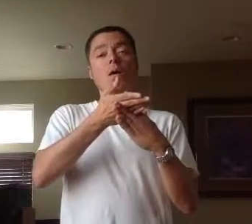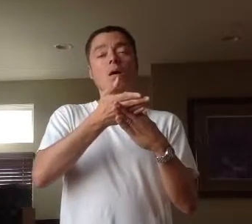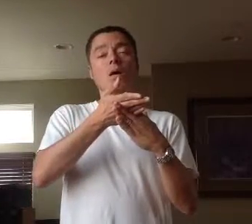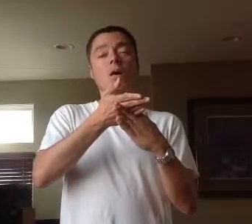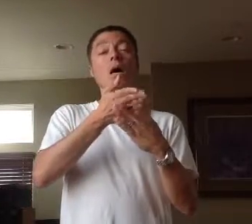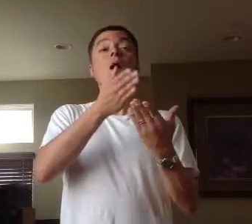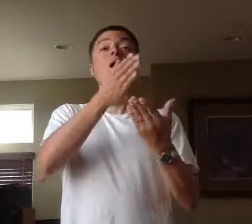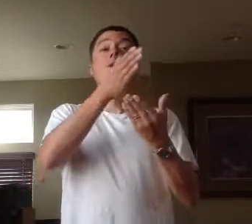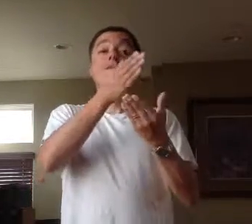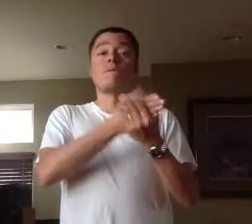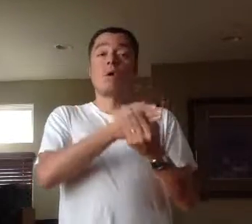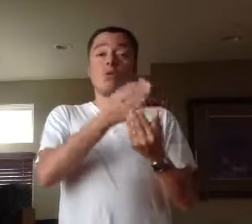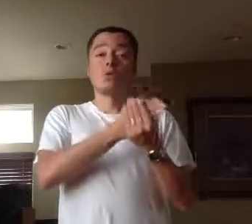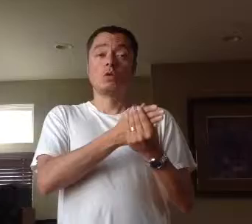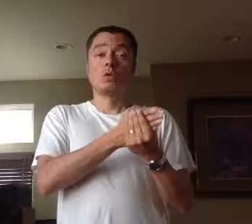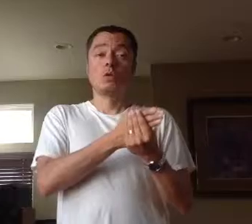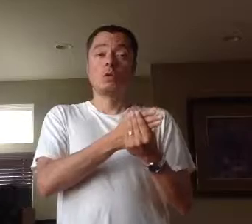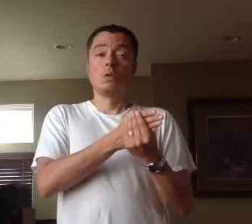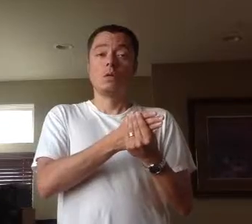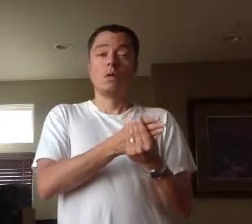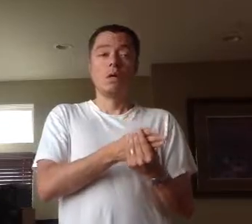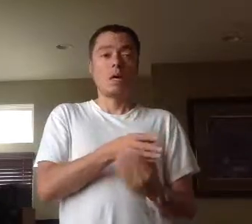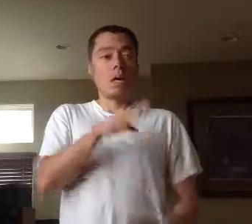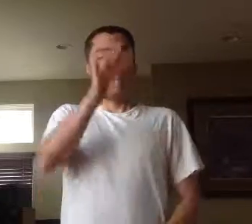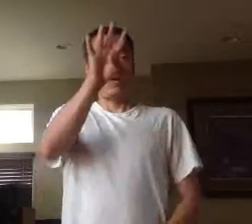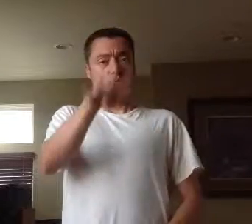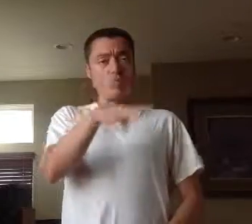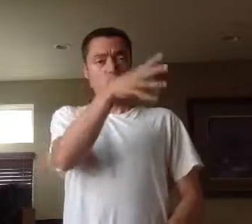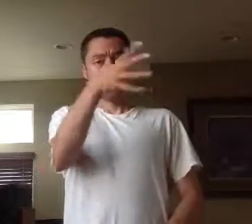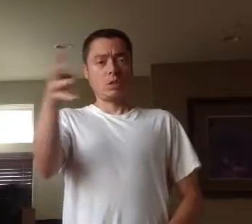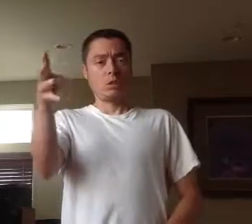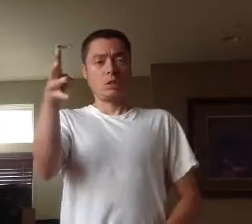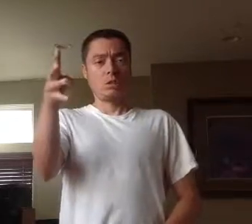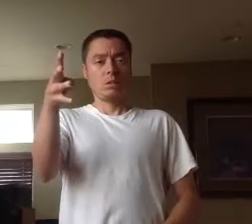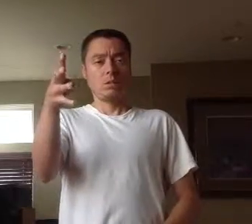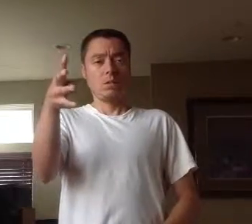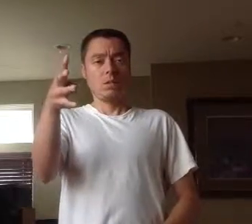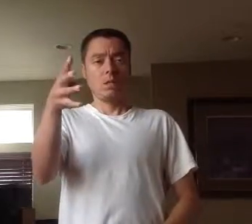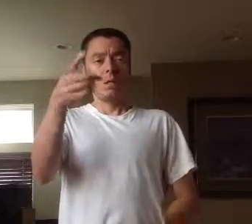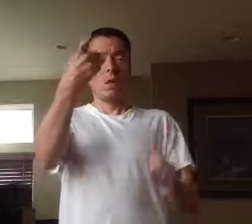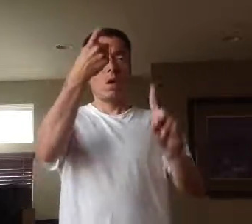Folder. Spreadsheet. Automatic.